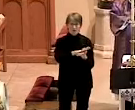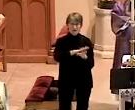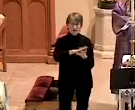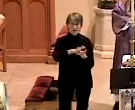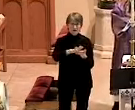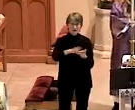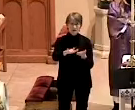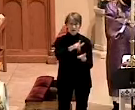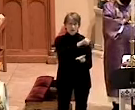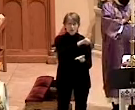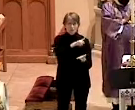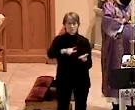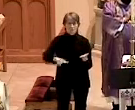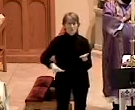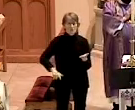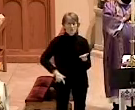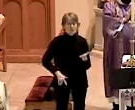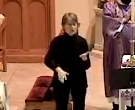holy,